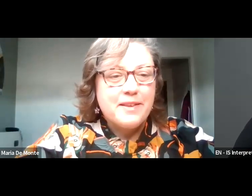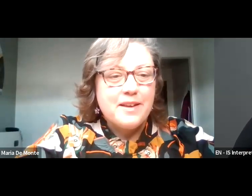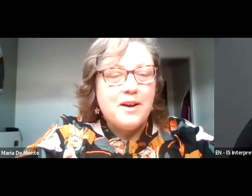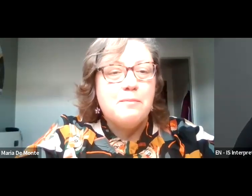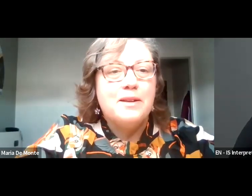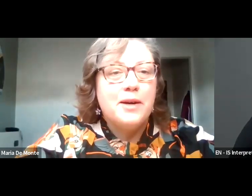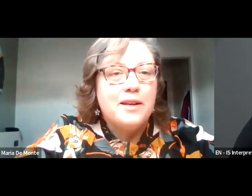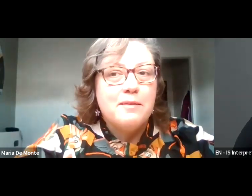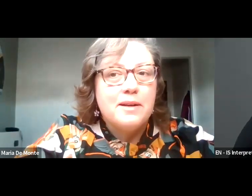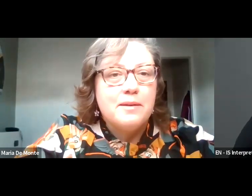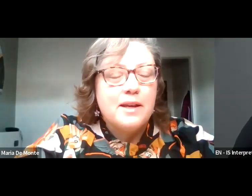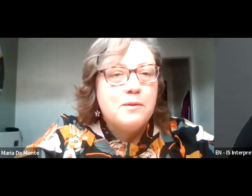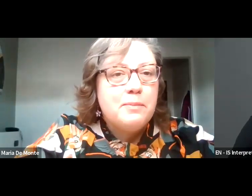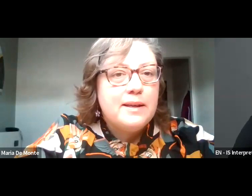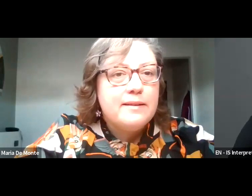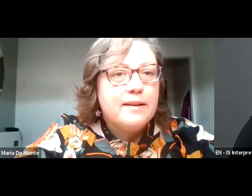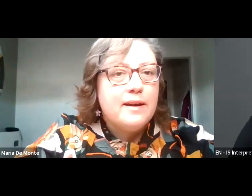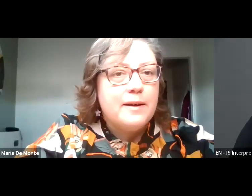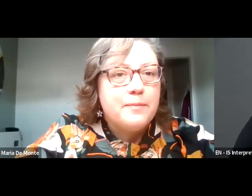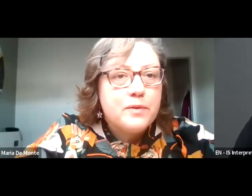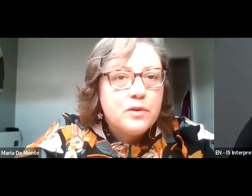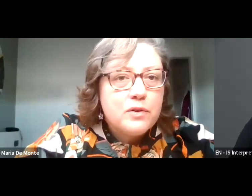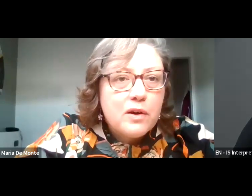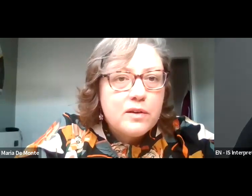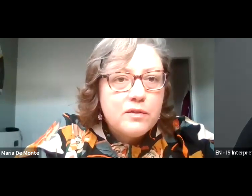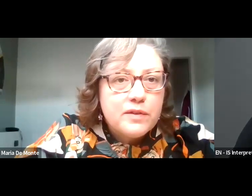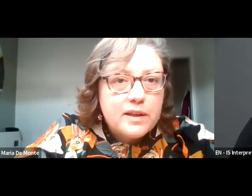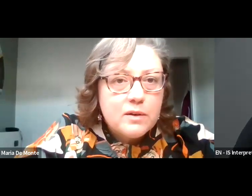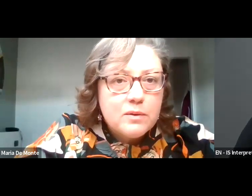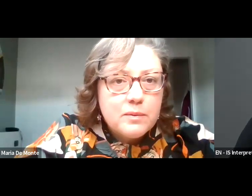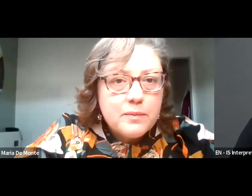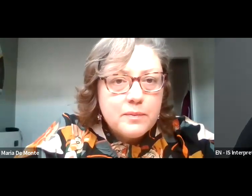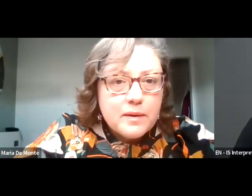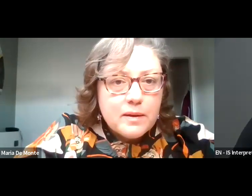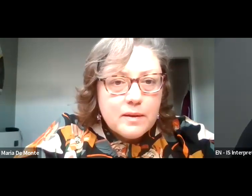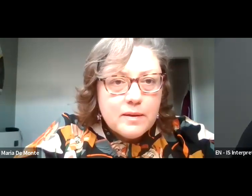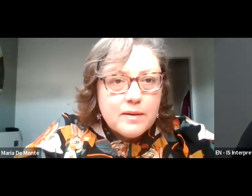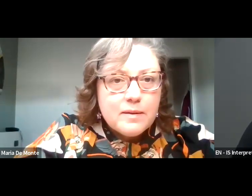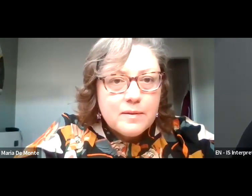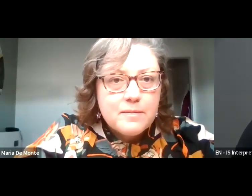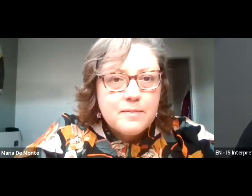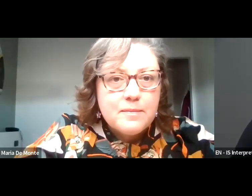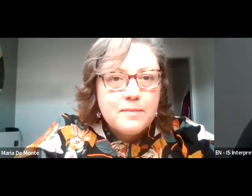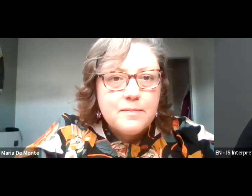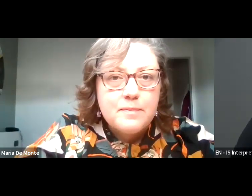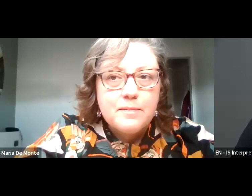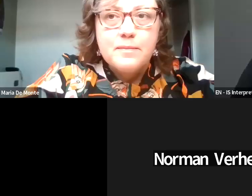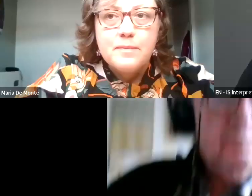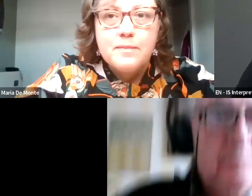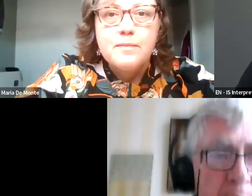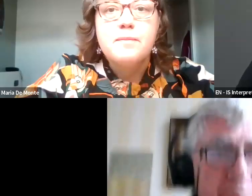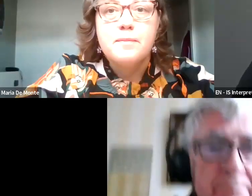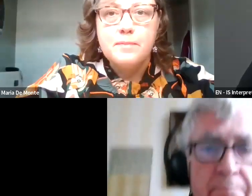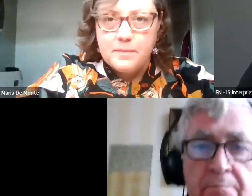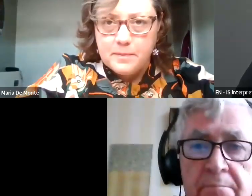I'm sorry. Oh, by the way, Norman, can you please turn on your video? In just one moment, we're going to switch interpreters. I want to make